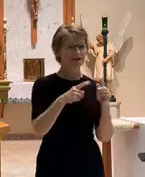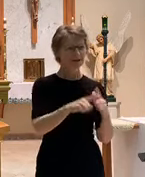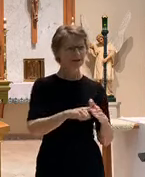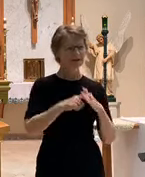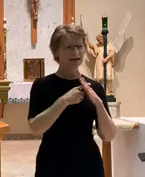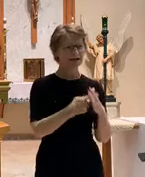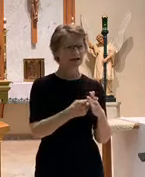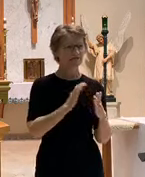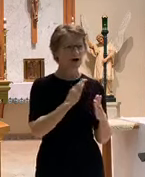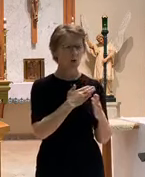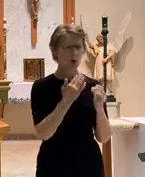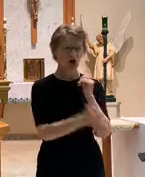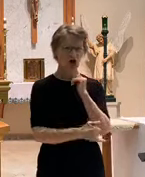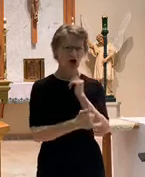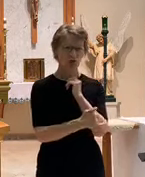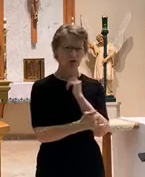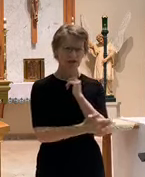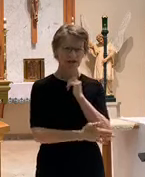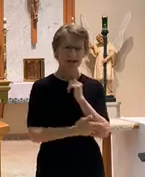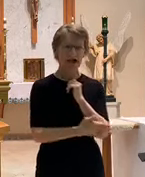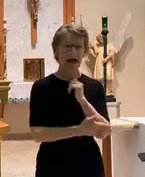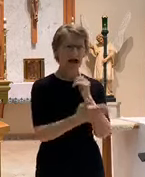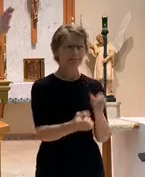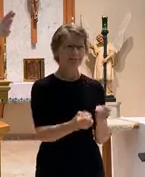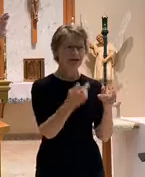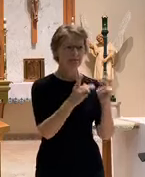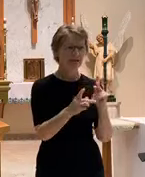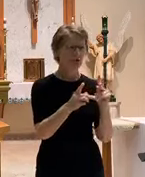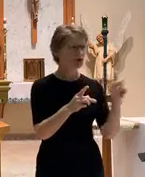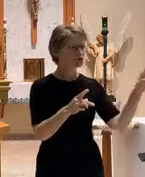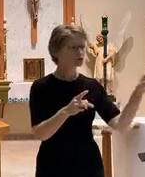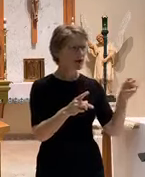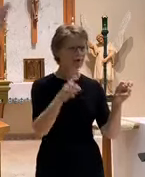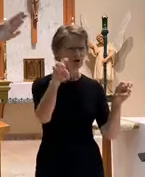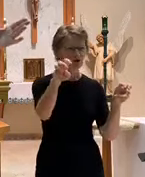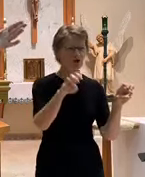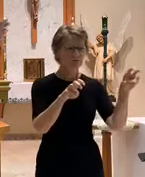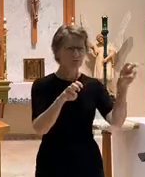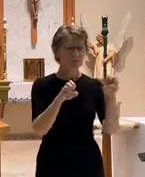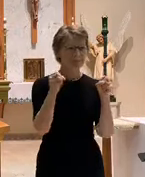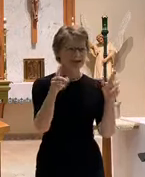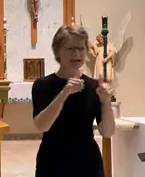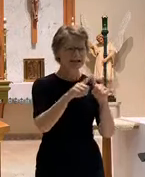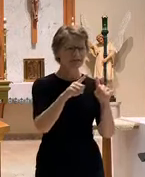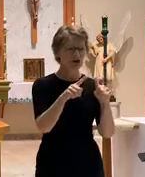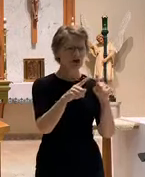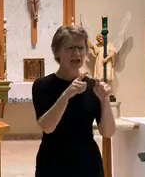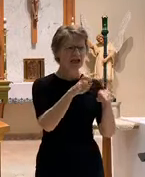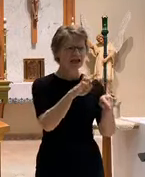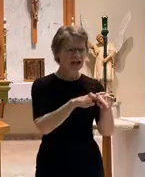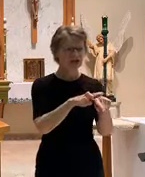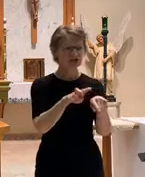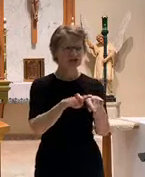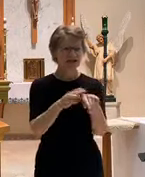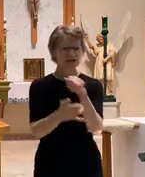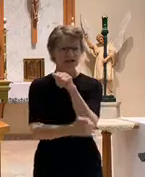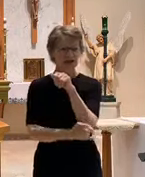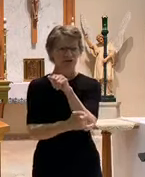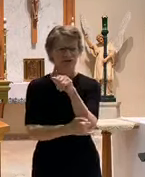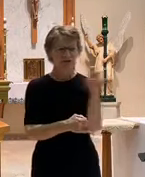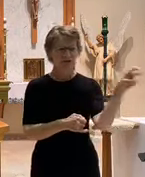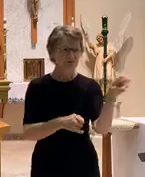country. How many people traveled from all these different nations to this United States of